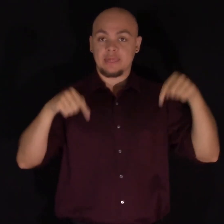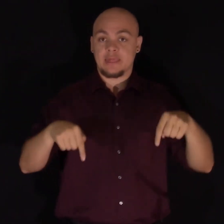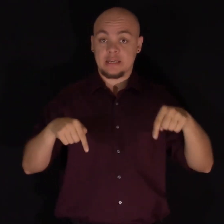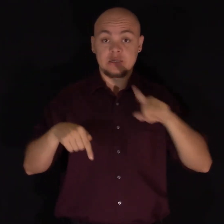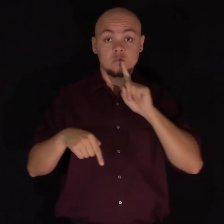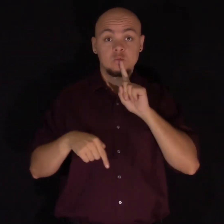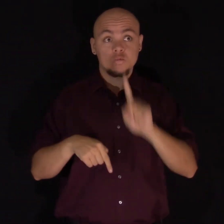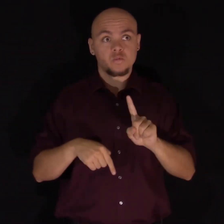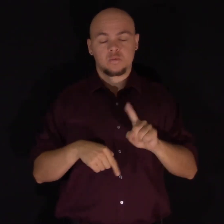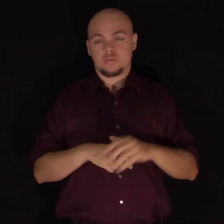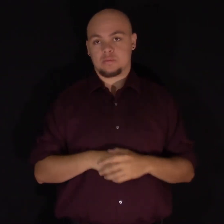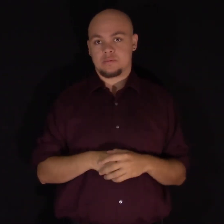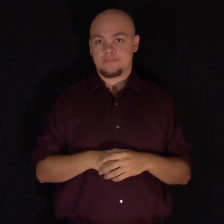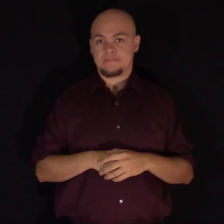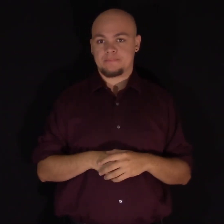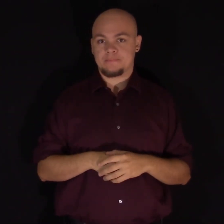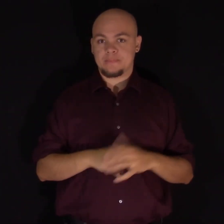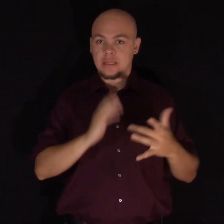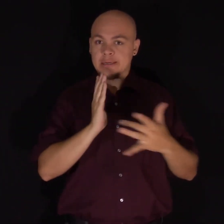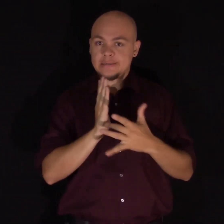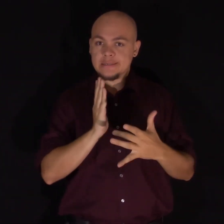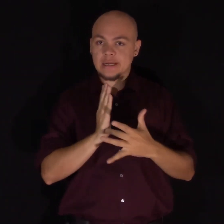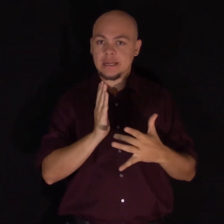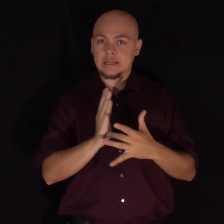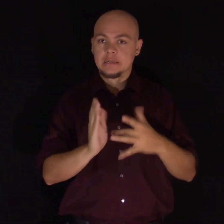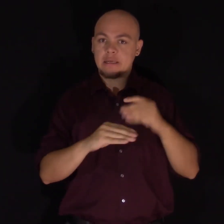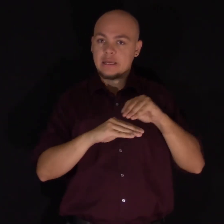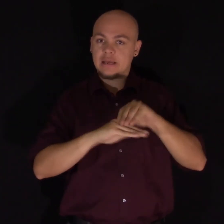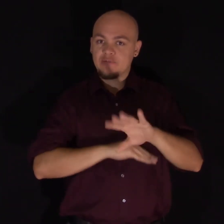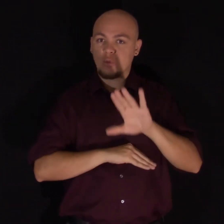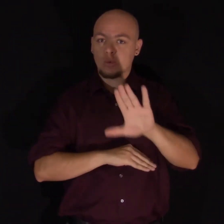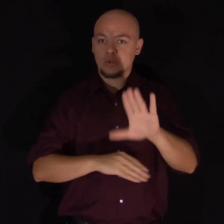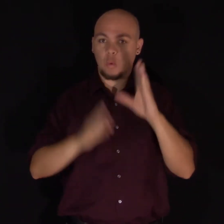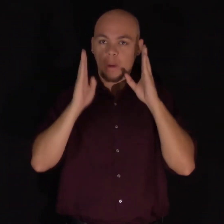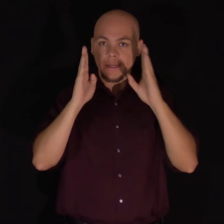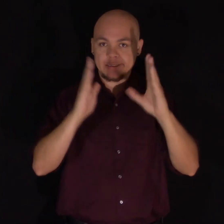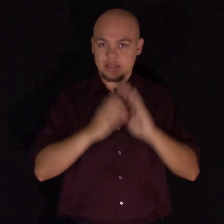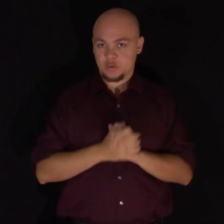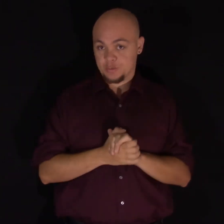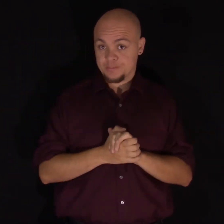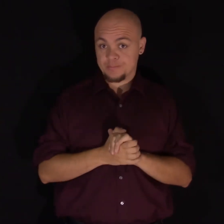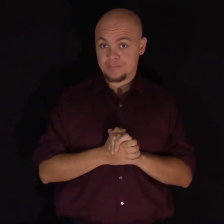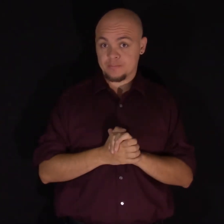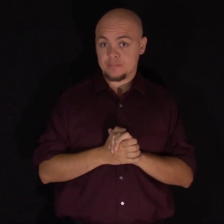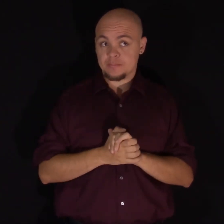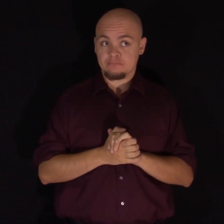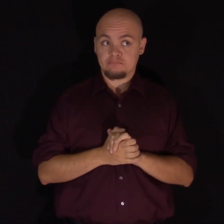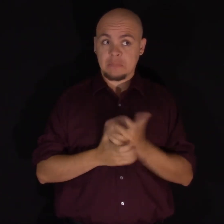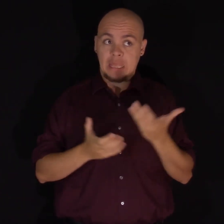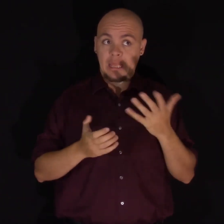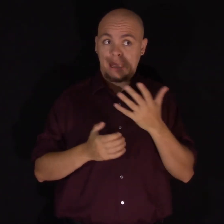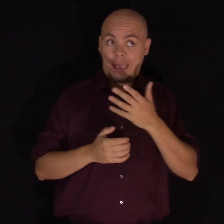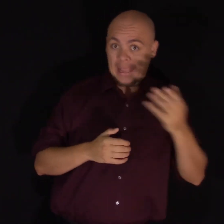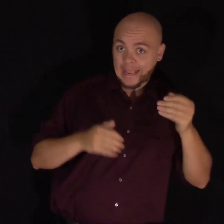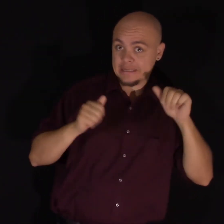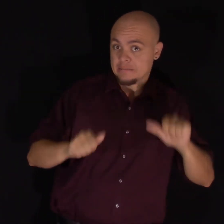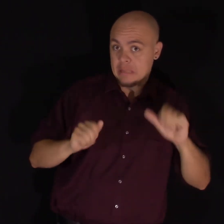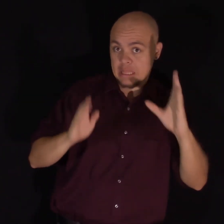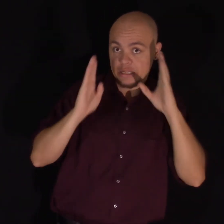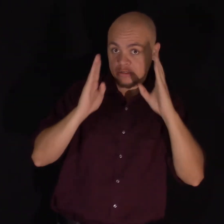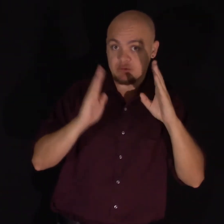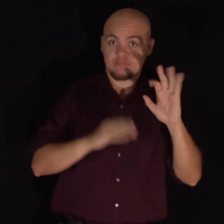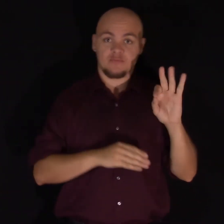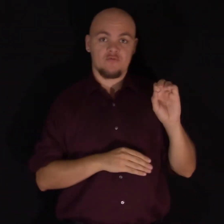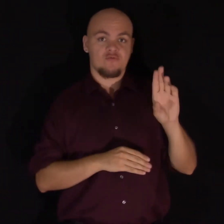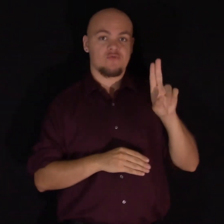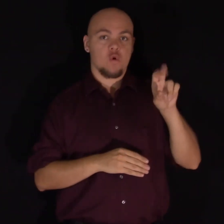the case. How does technology influence our attention and our ability to focus?